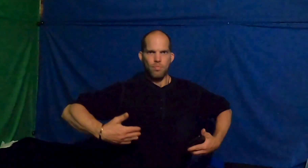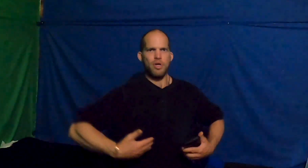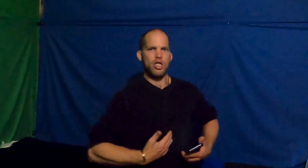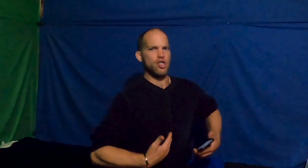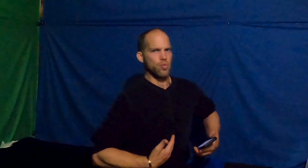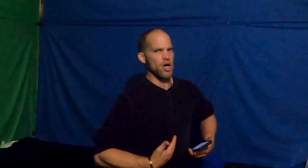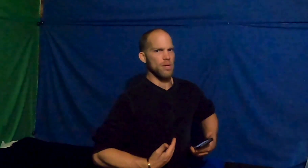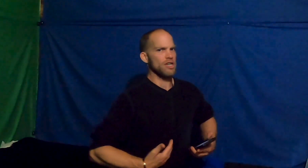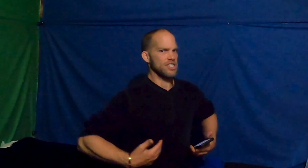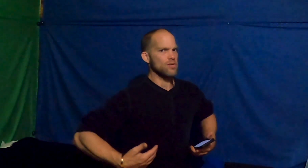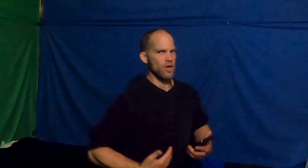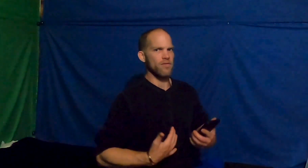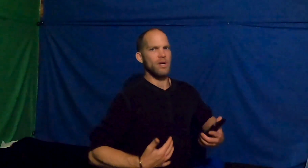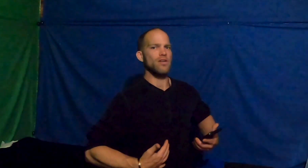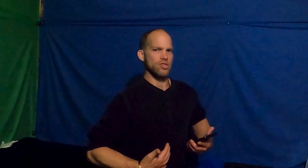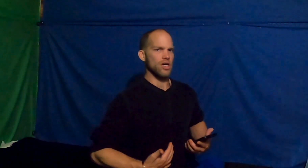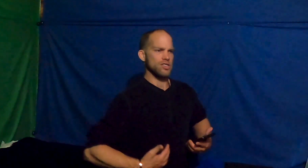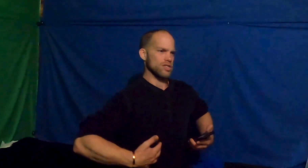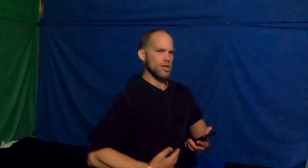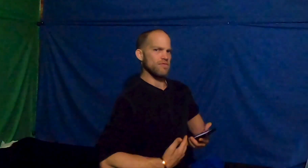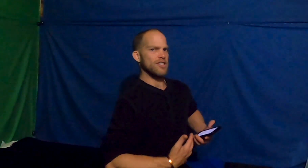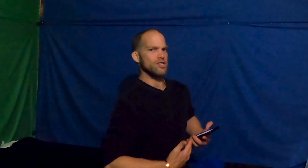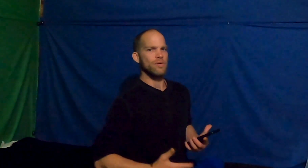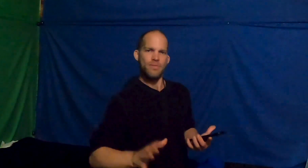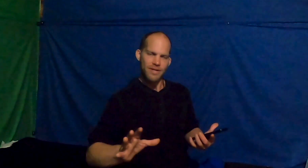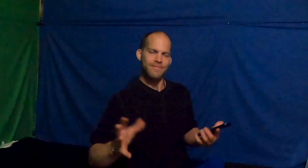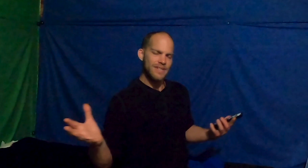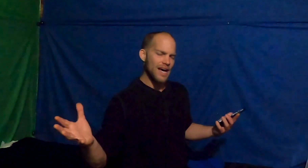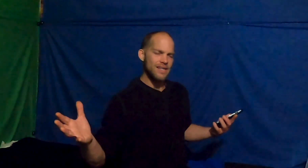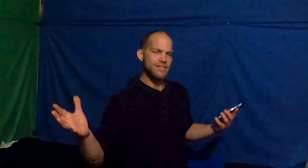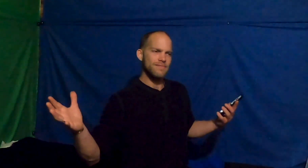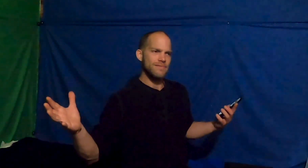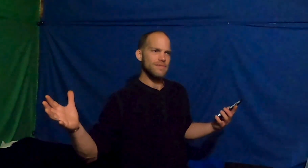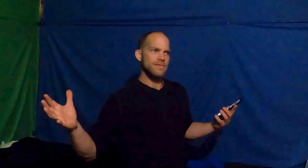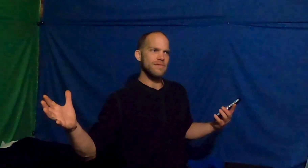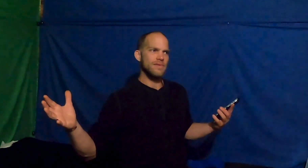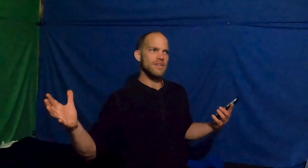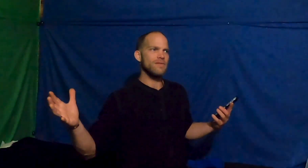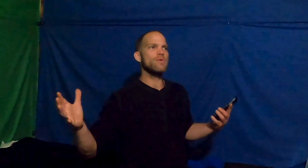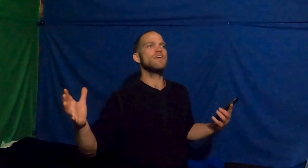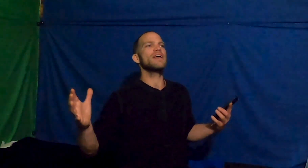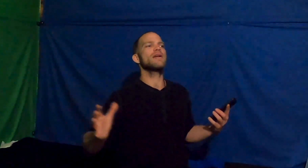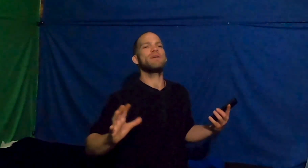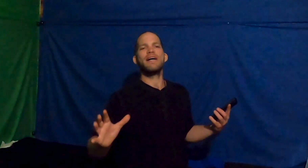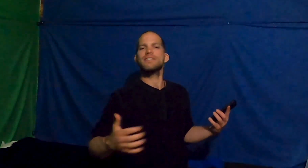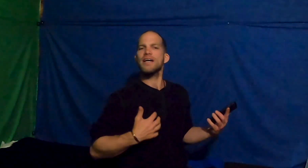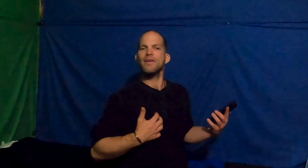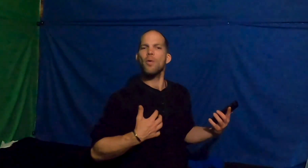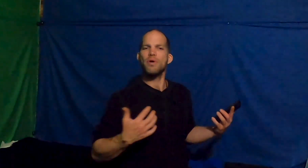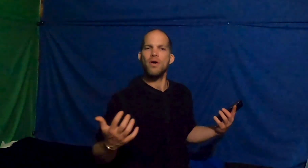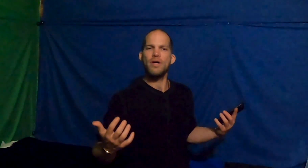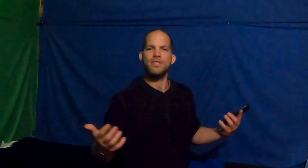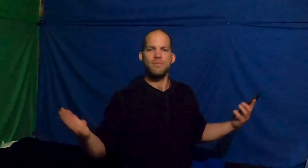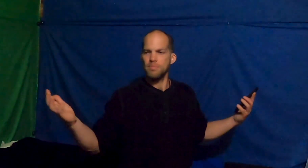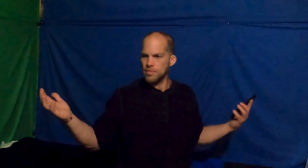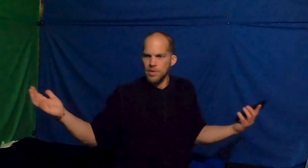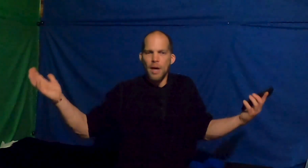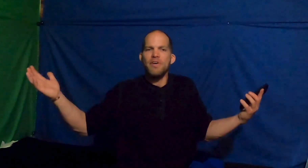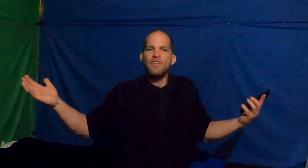be this way because that's what everyone else does and they're professional. But guys, we've got to get past that and open our hearts and not be afraid to